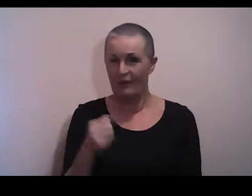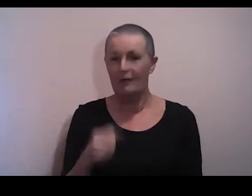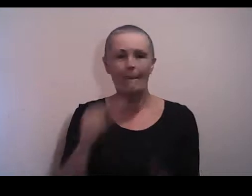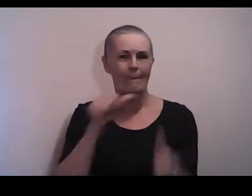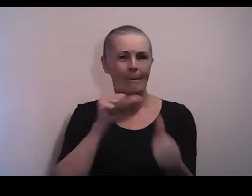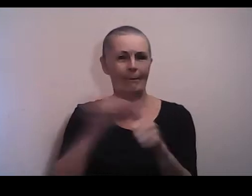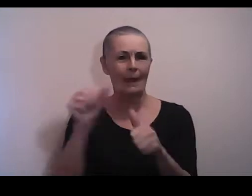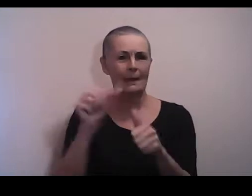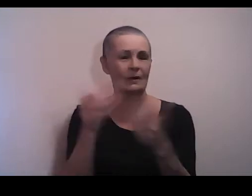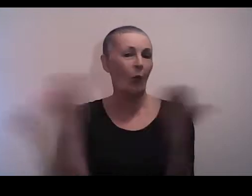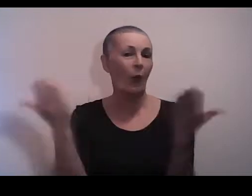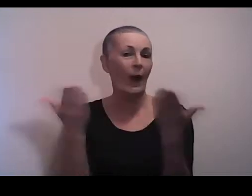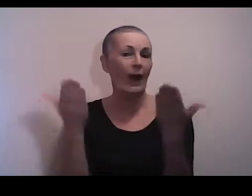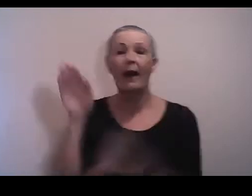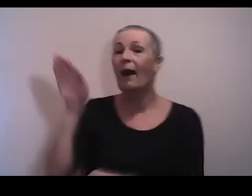in nature.